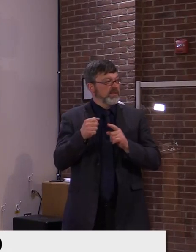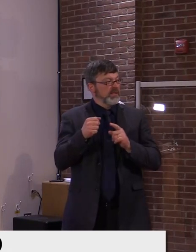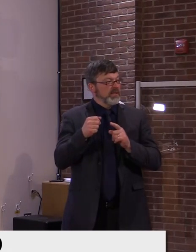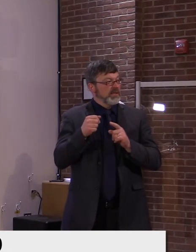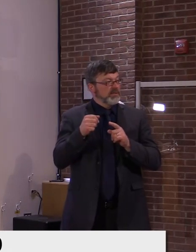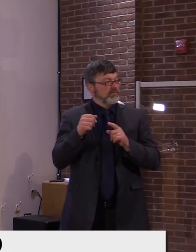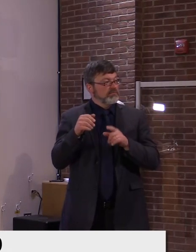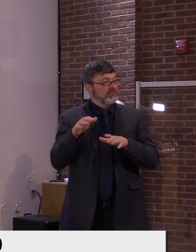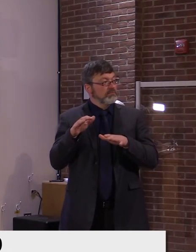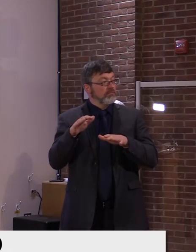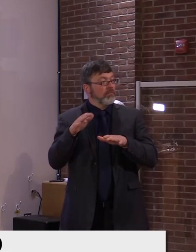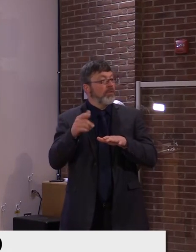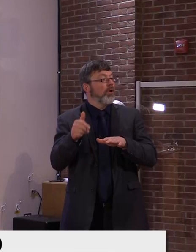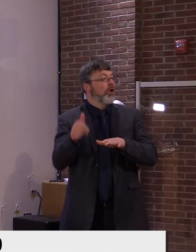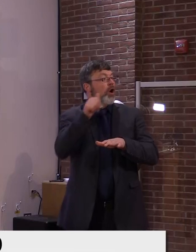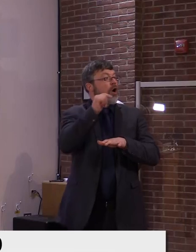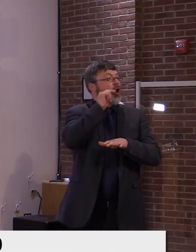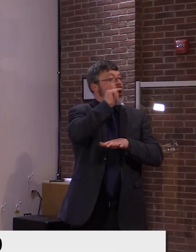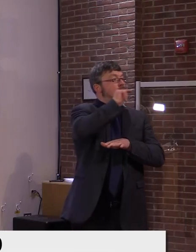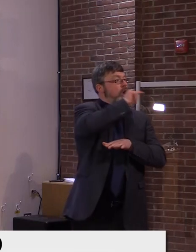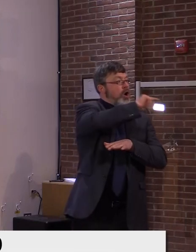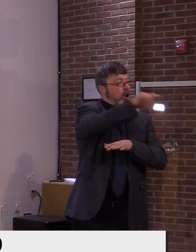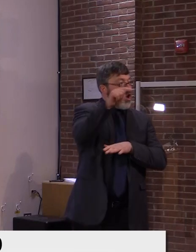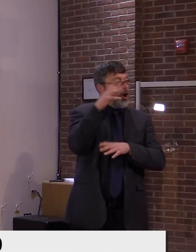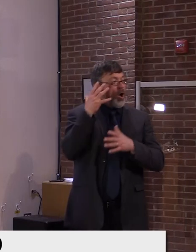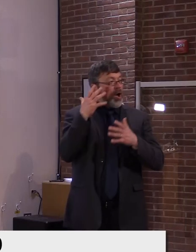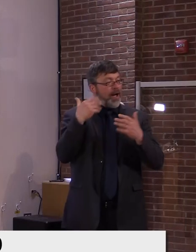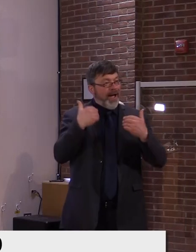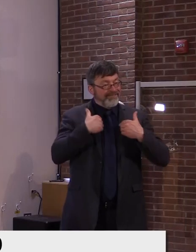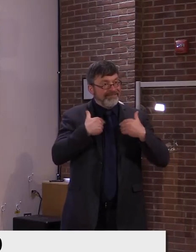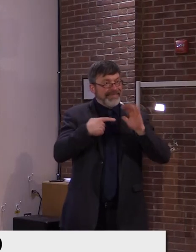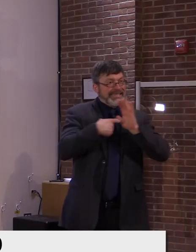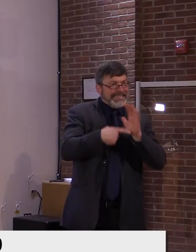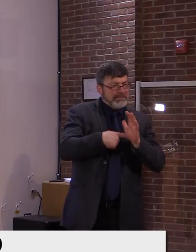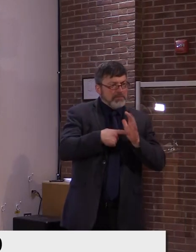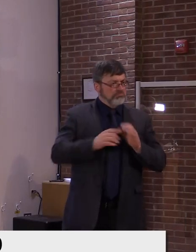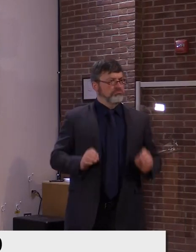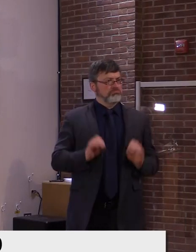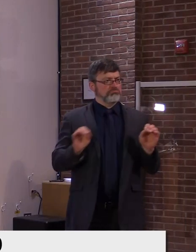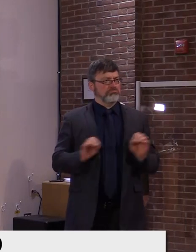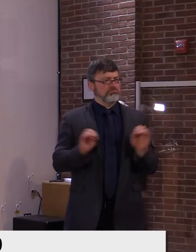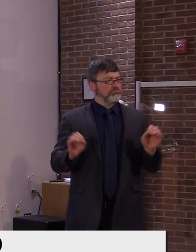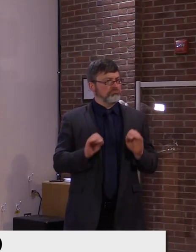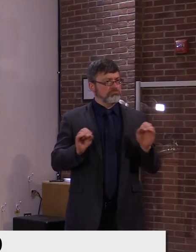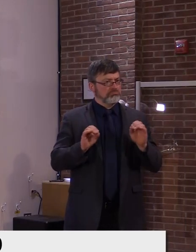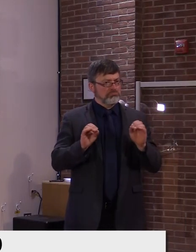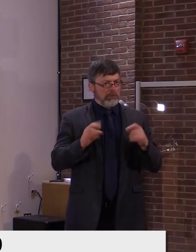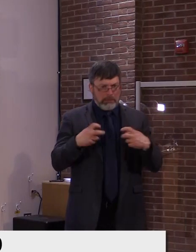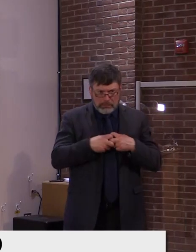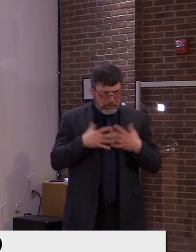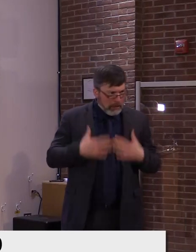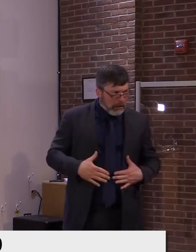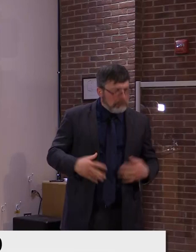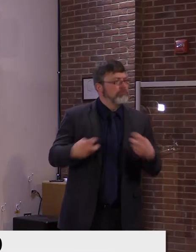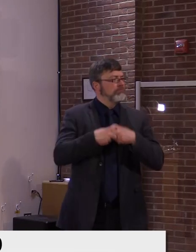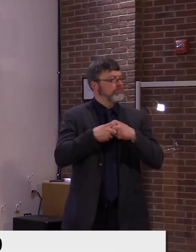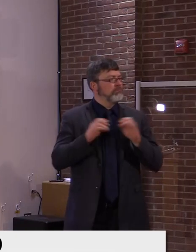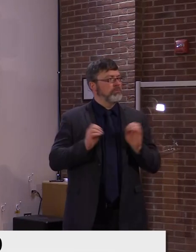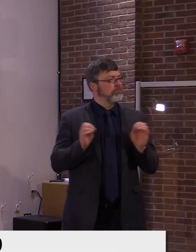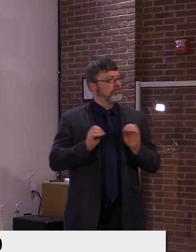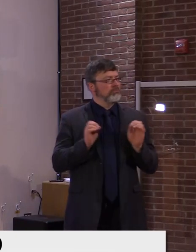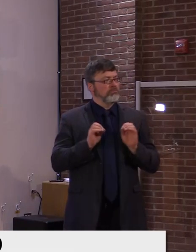those go in the category of benign and non-serious symptoms. We have not seen any of